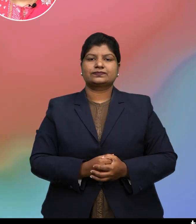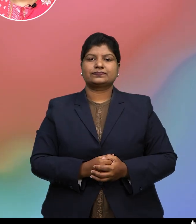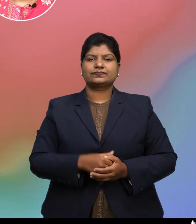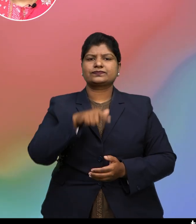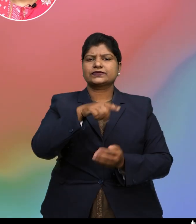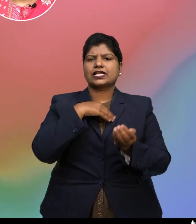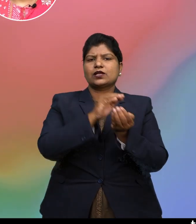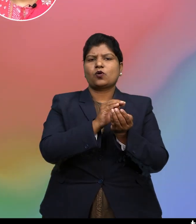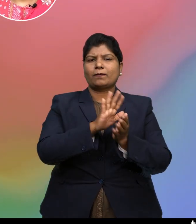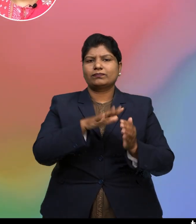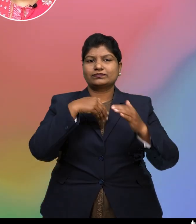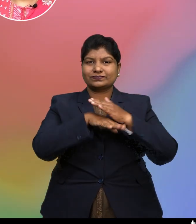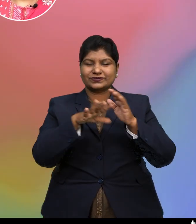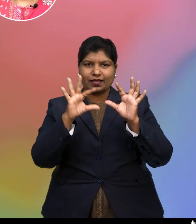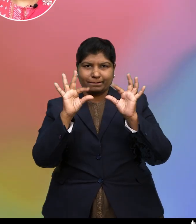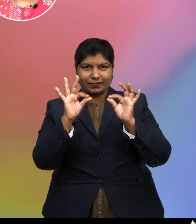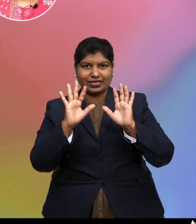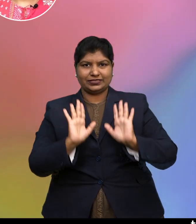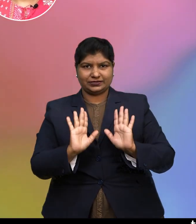that keeps it moist